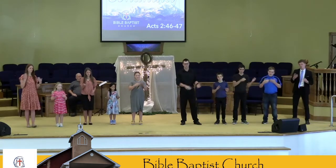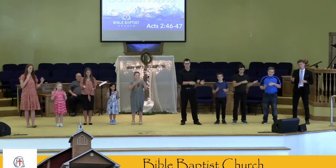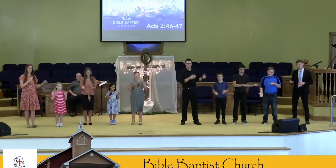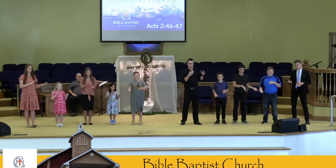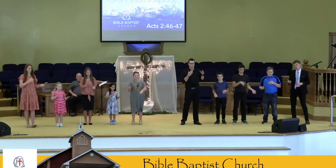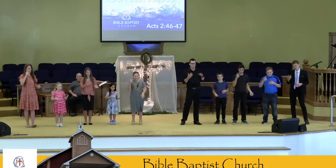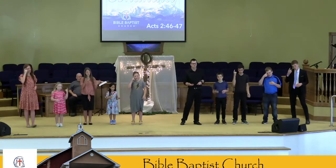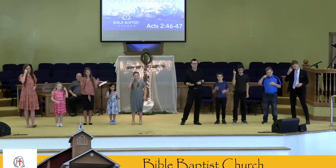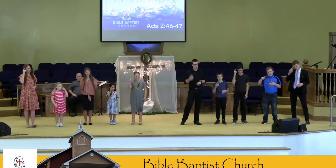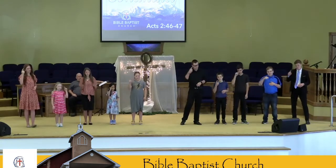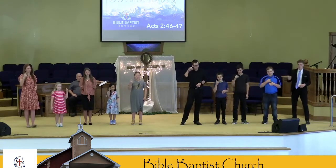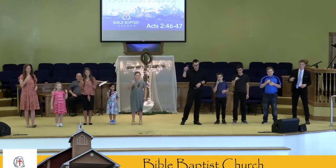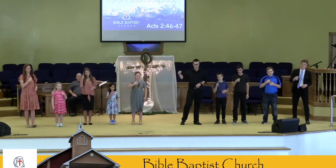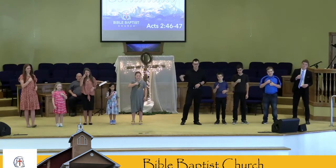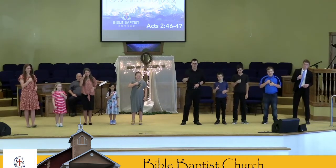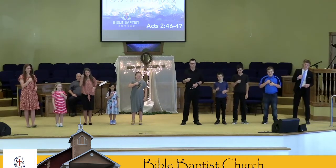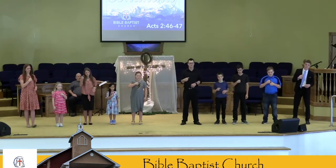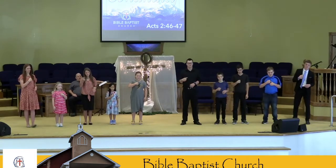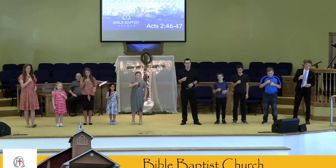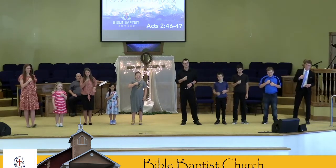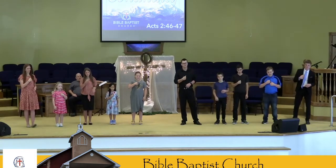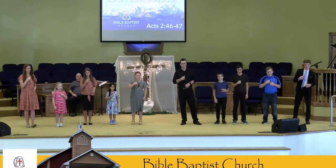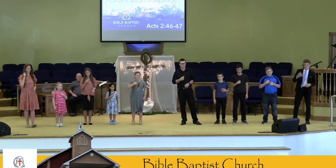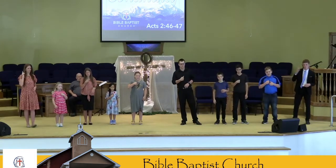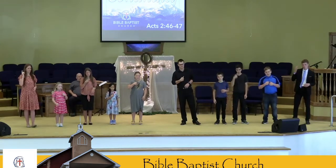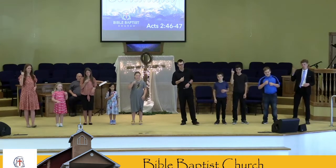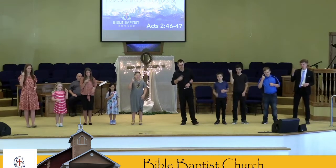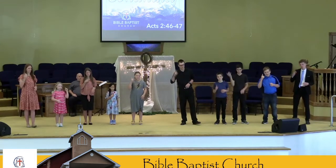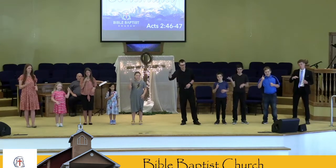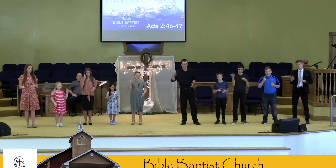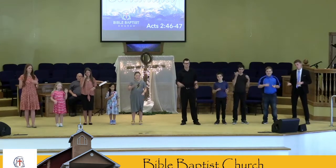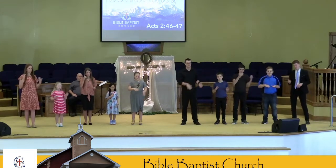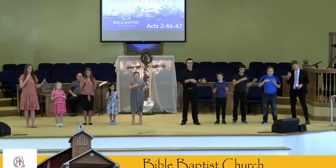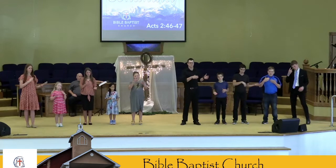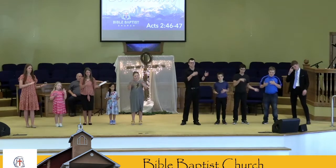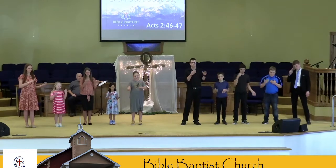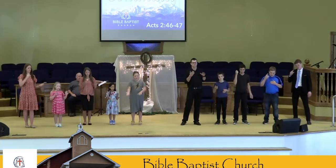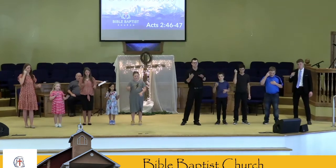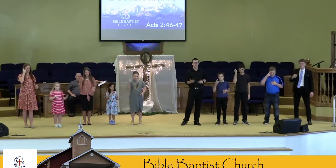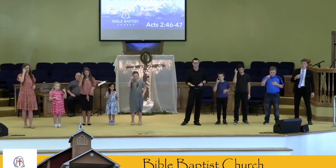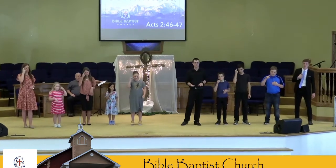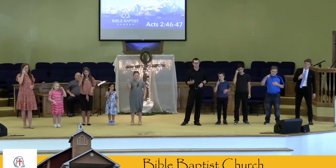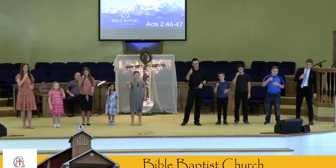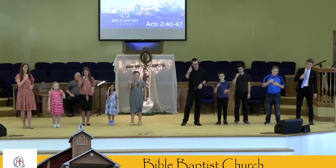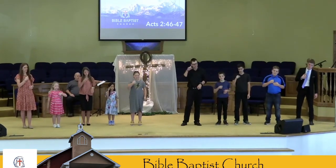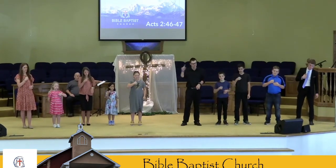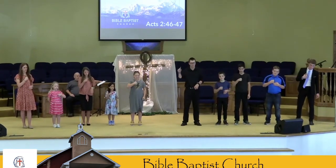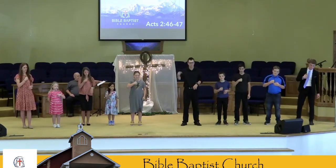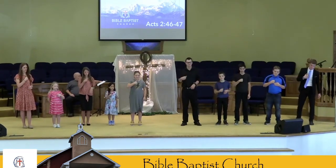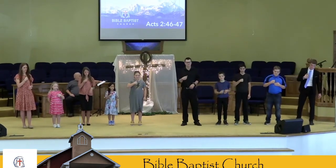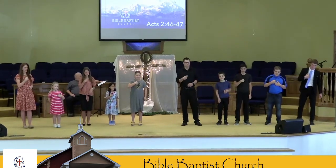He died for me. He died for